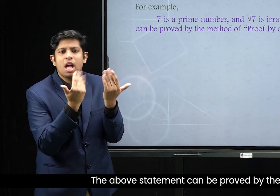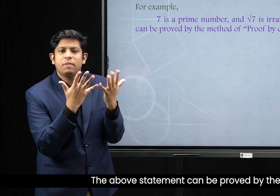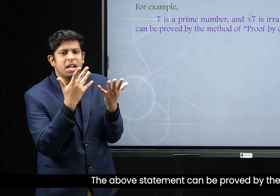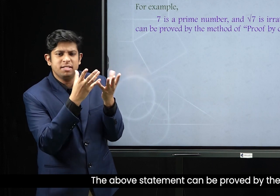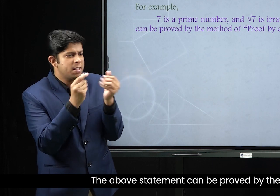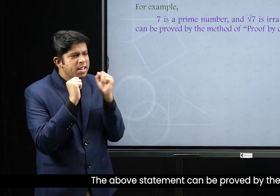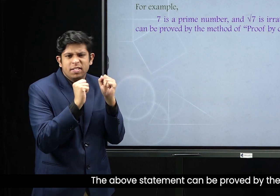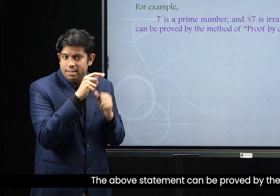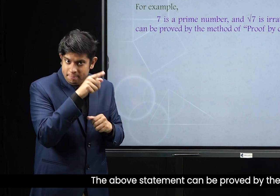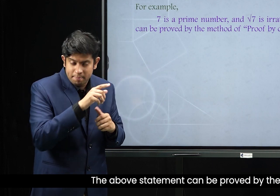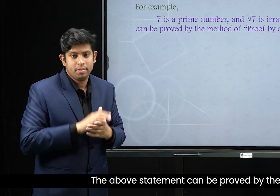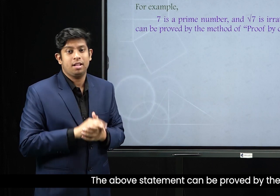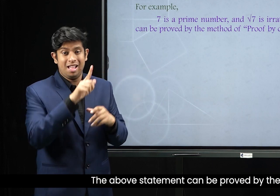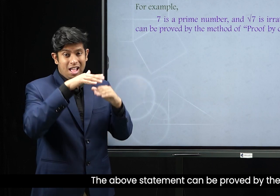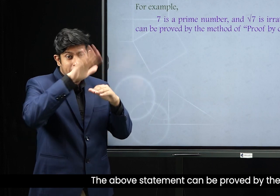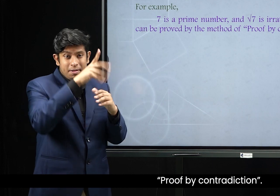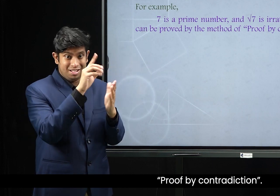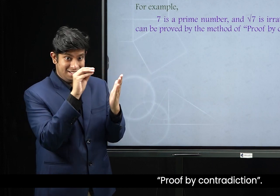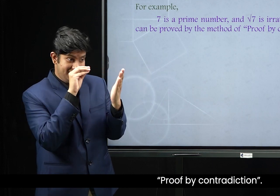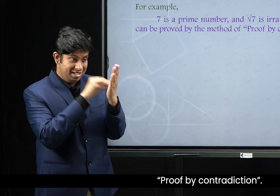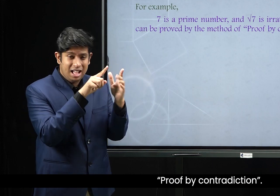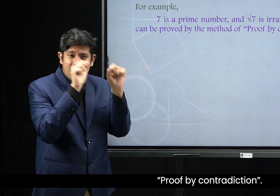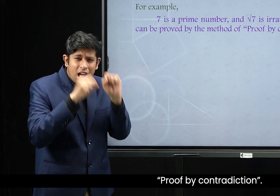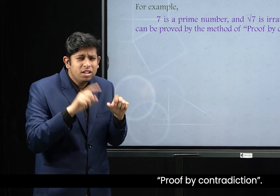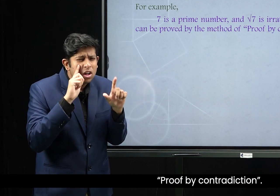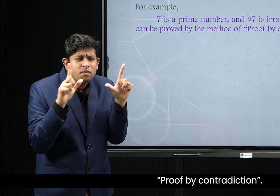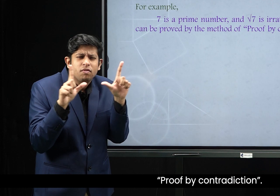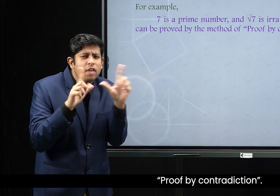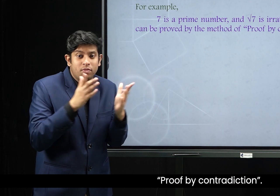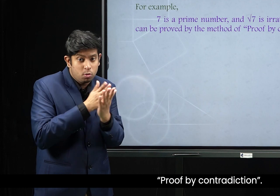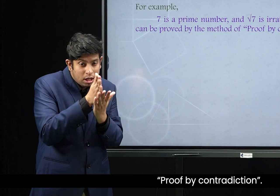statement can be proved by the method of proof by contradiction.